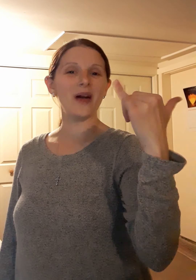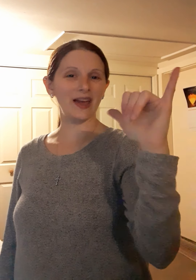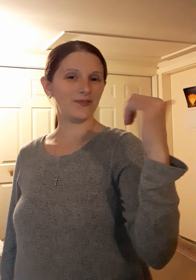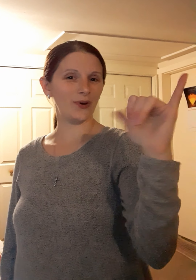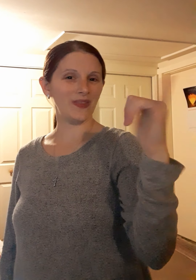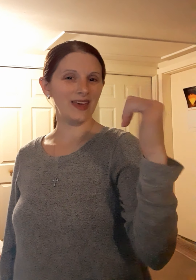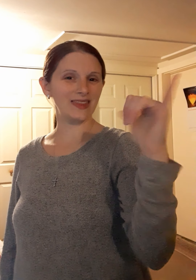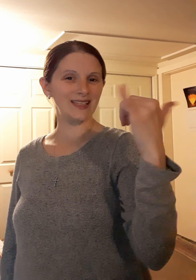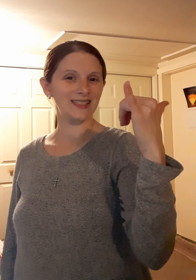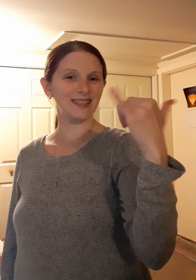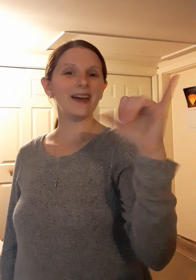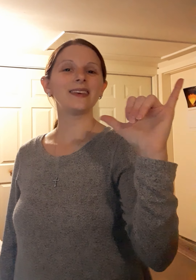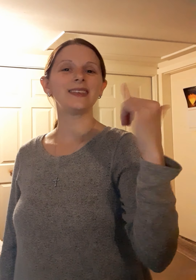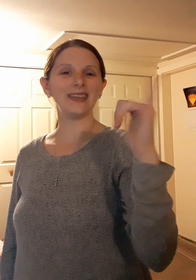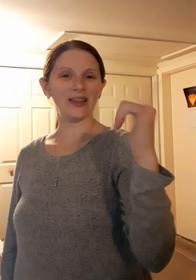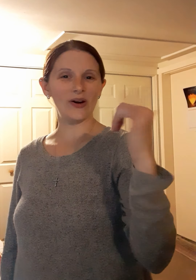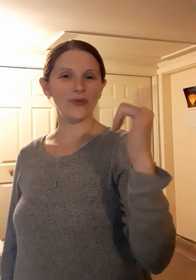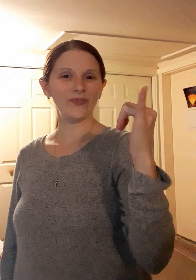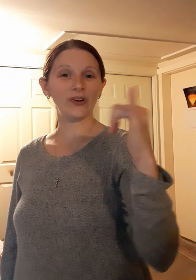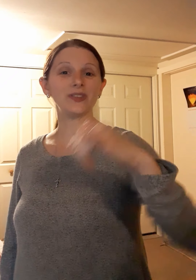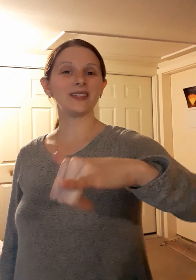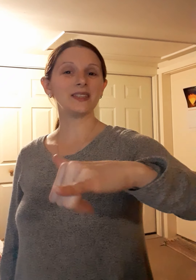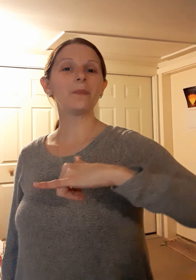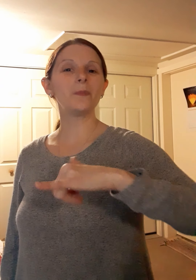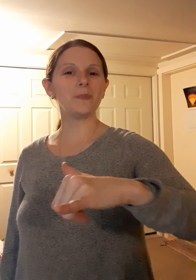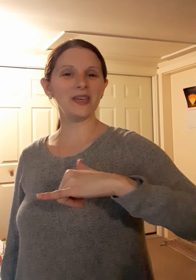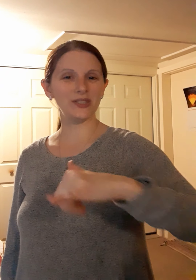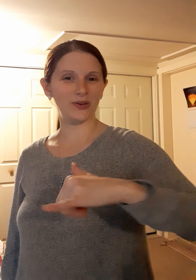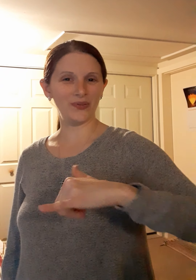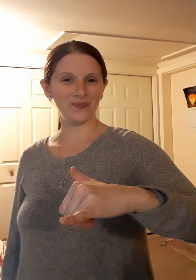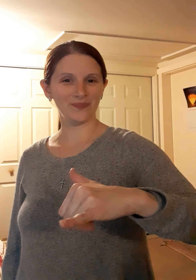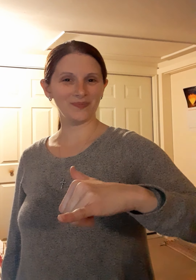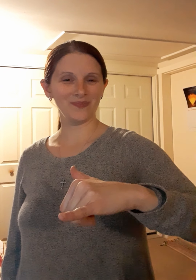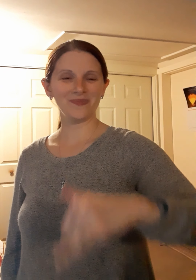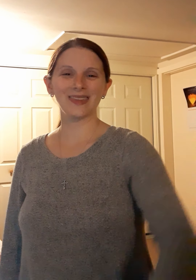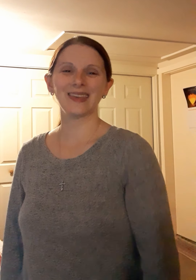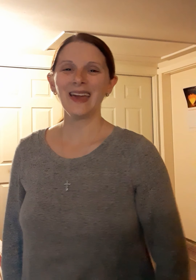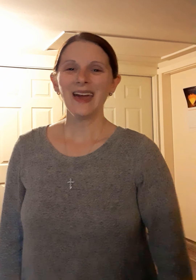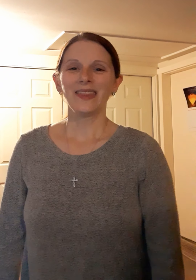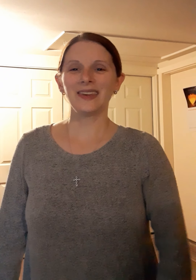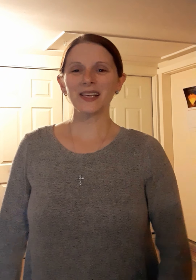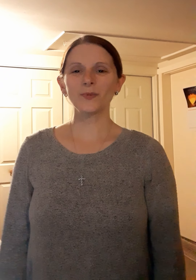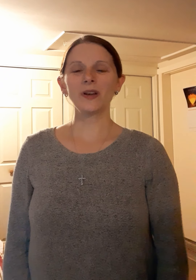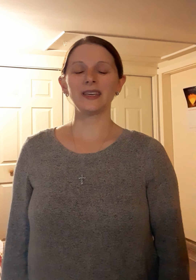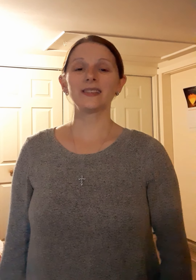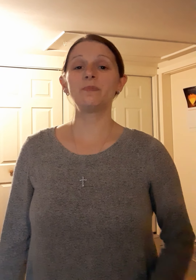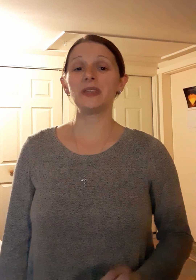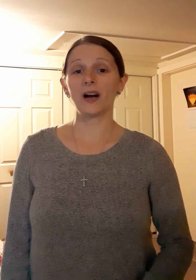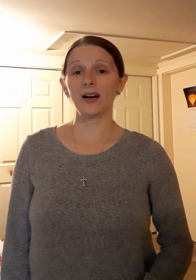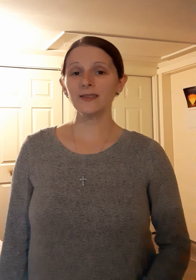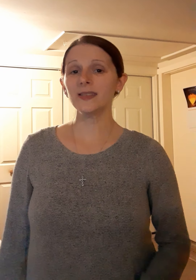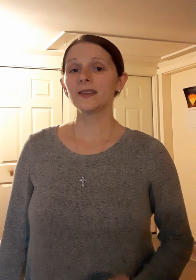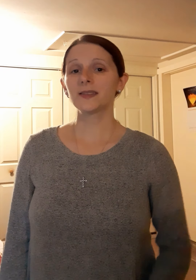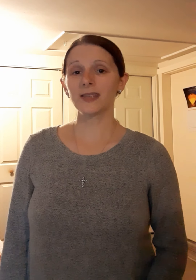back and forth like this. Yellow versus me too. The next one is because,